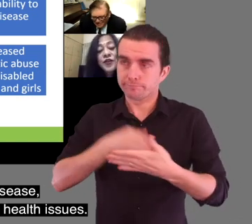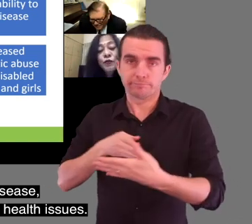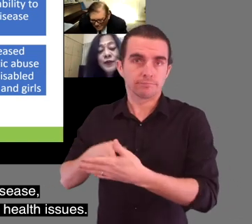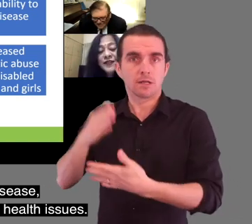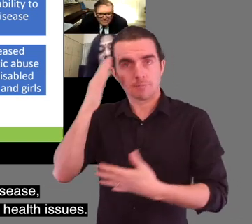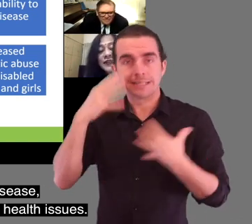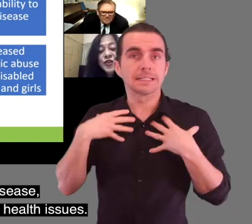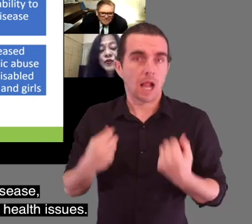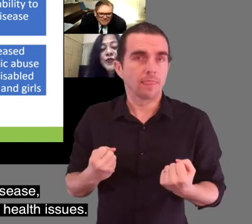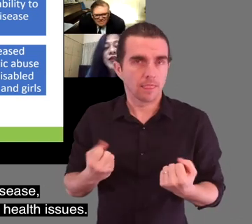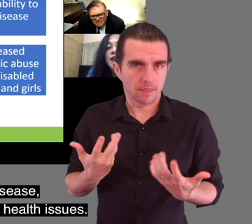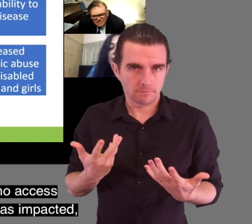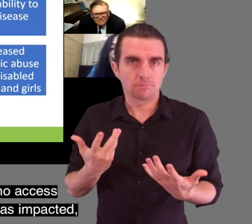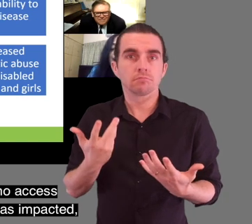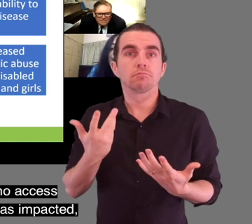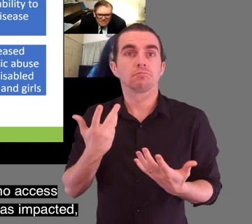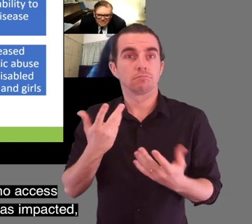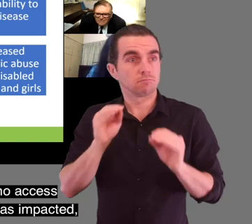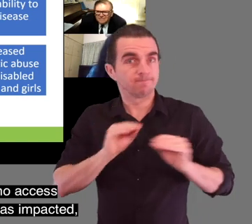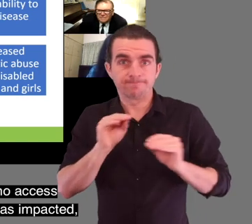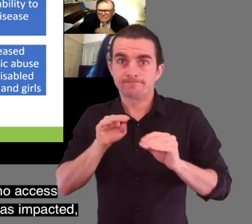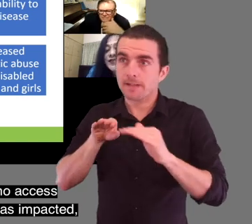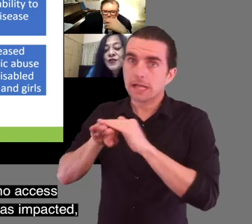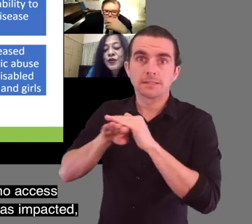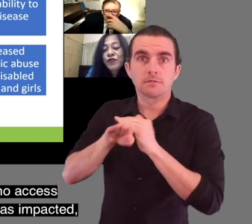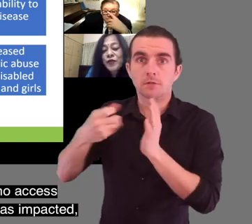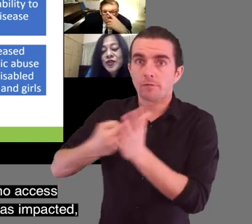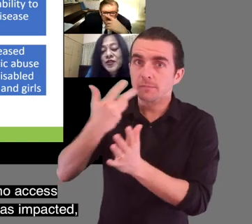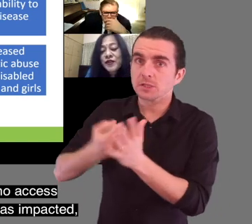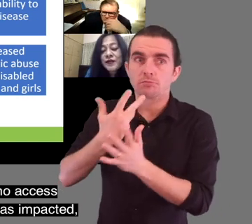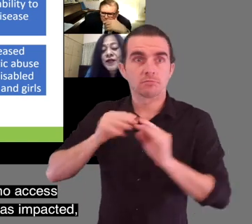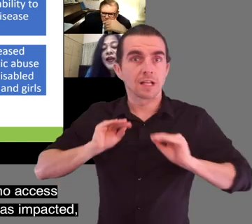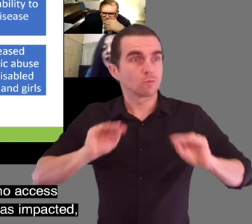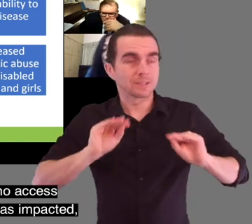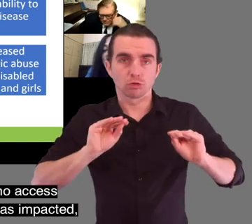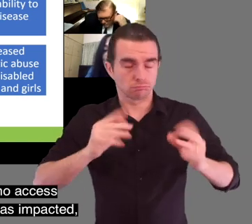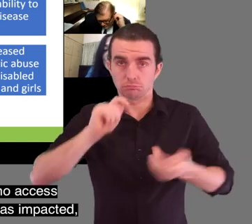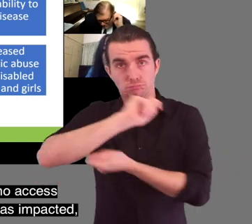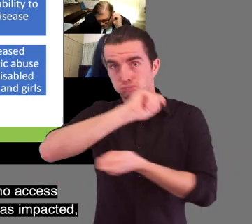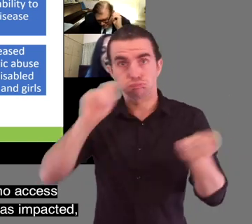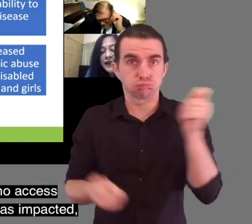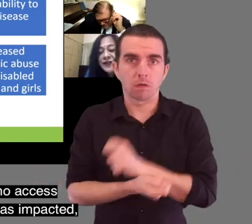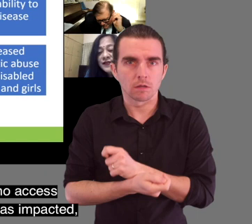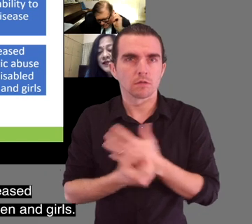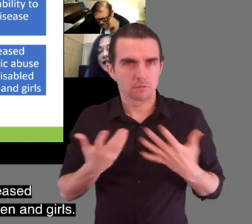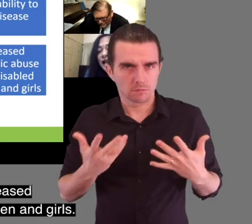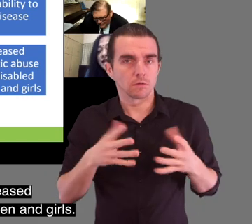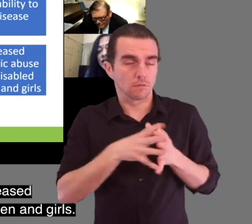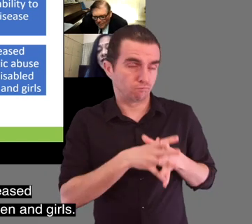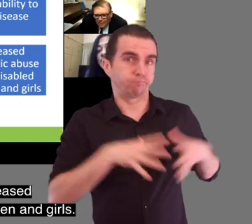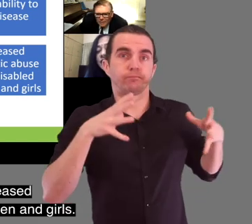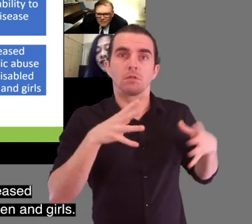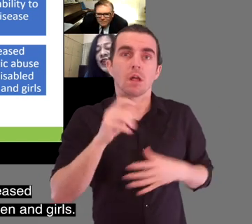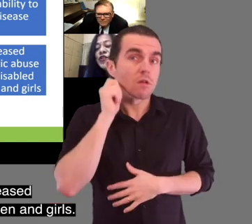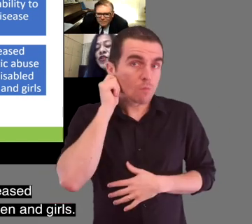created new mental health issues. There was absolutely no access to information. Education was impacted, and there